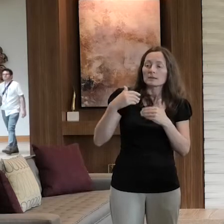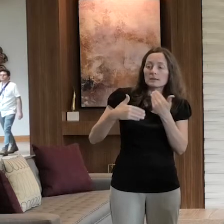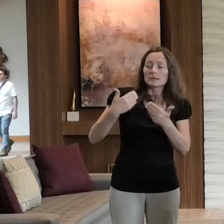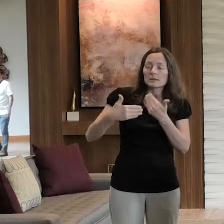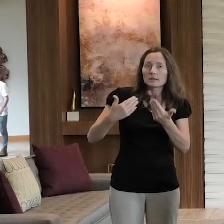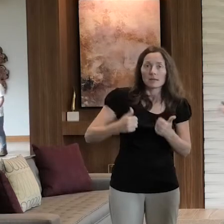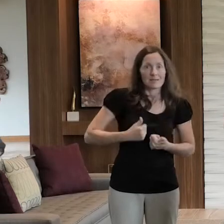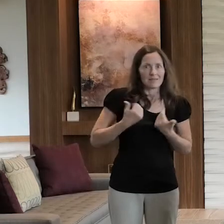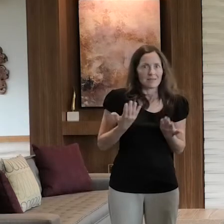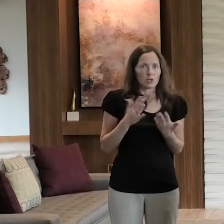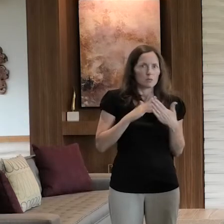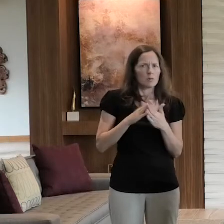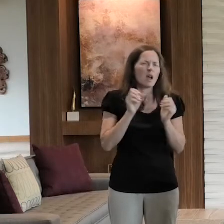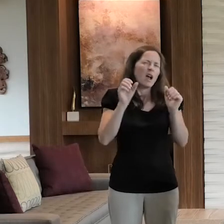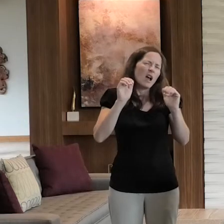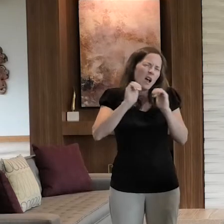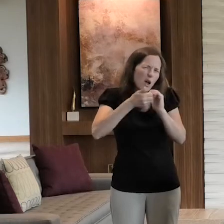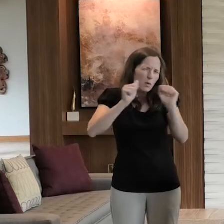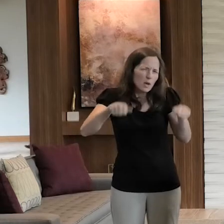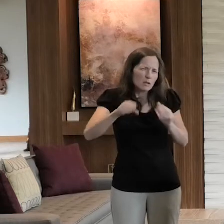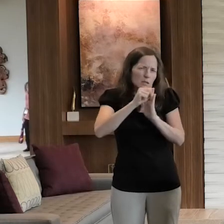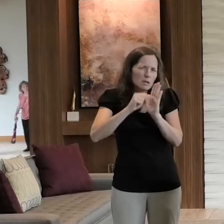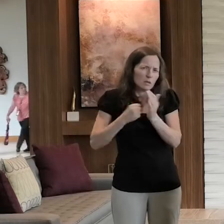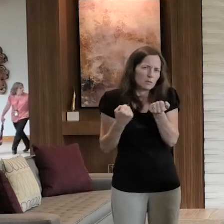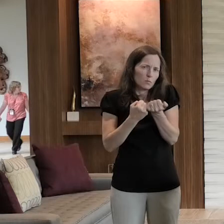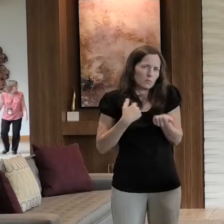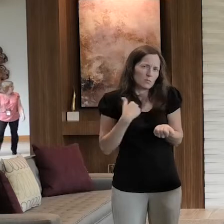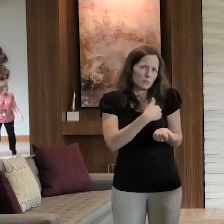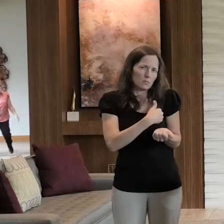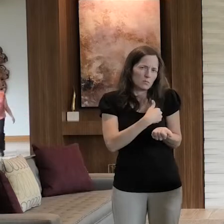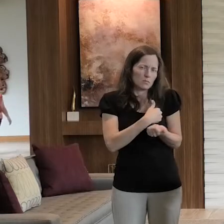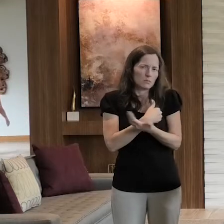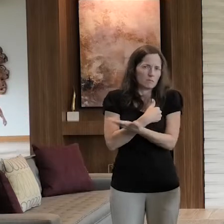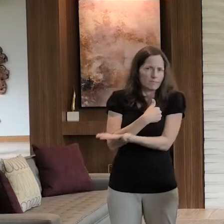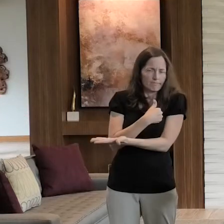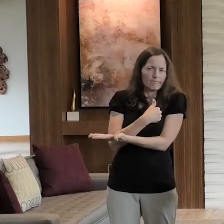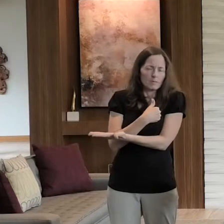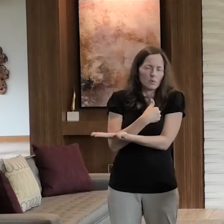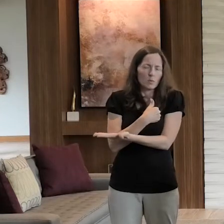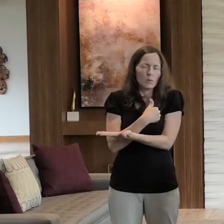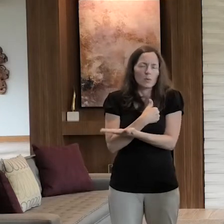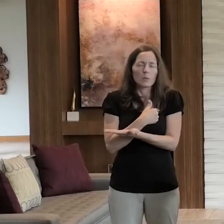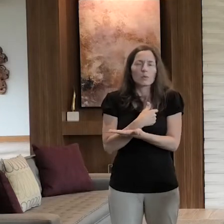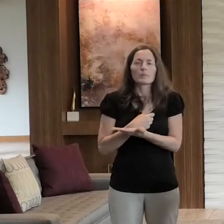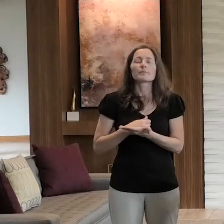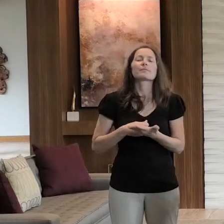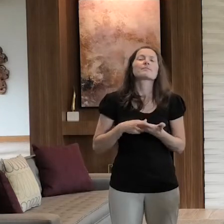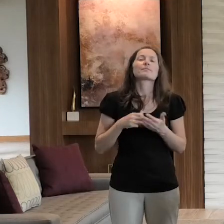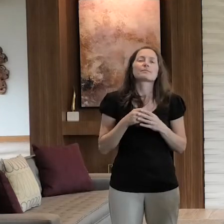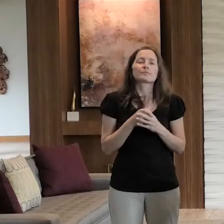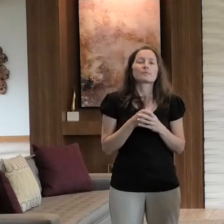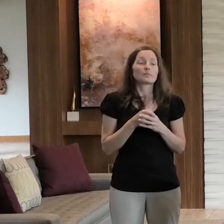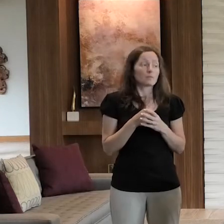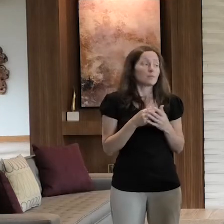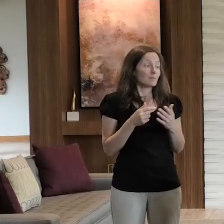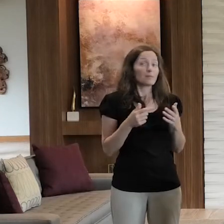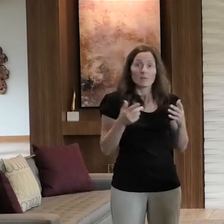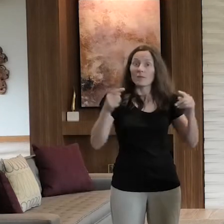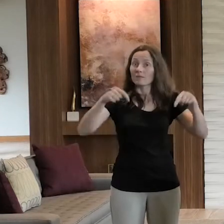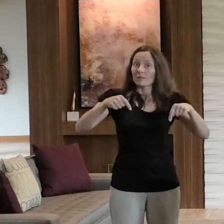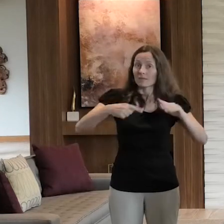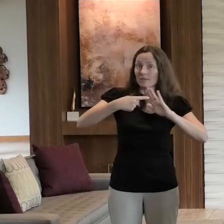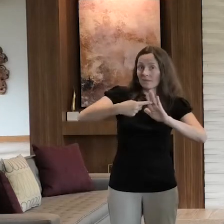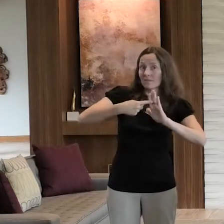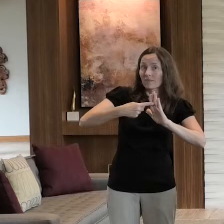community. How can the state then help us as well? All right? Again, this is an example of my colleague, or our colleague,